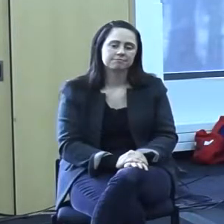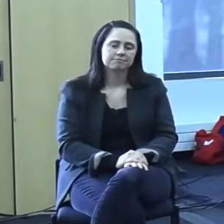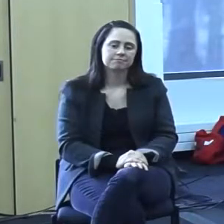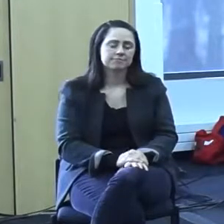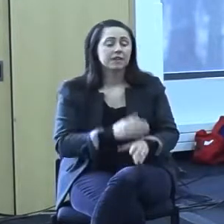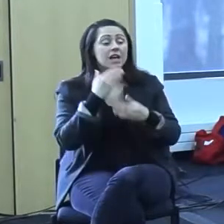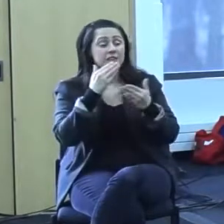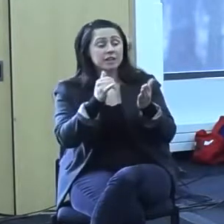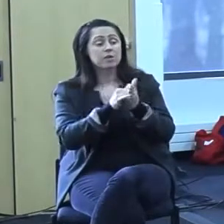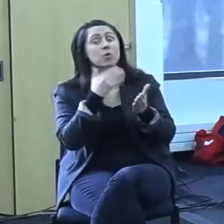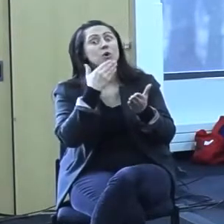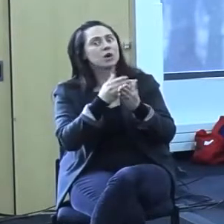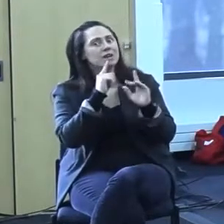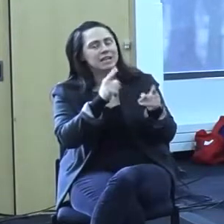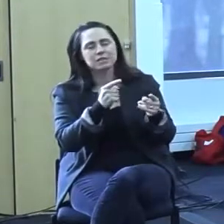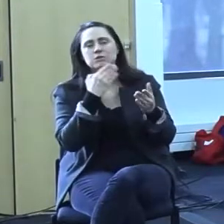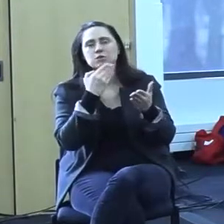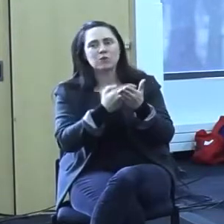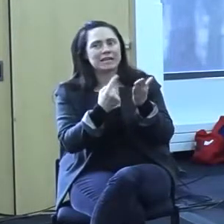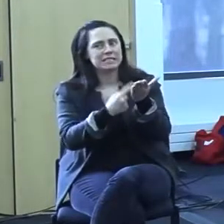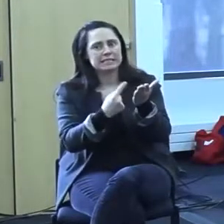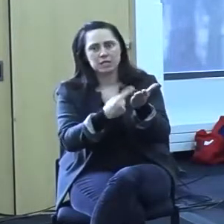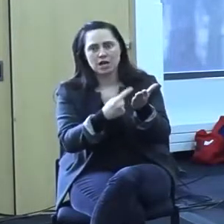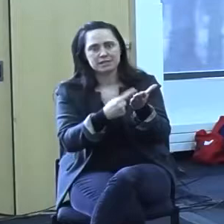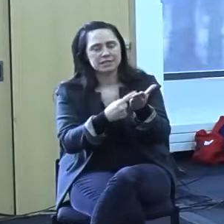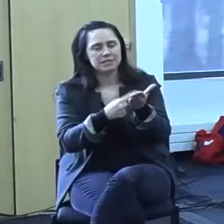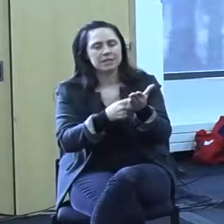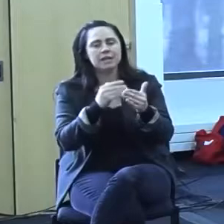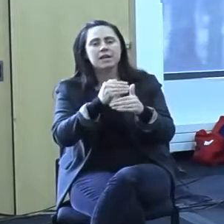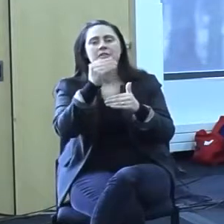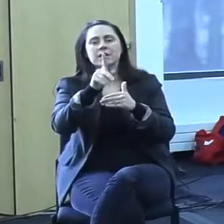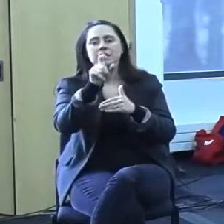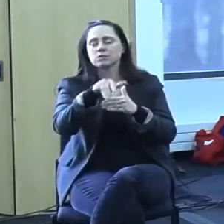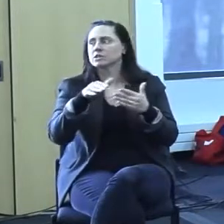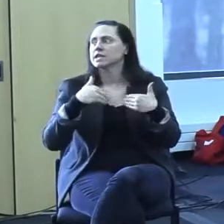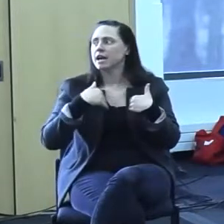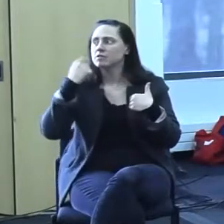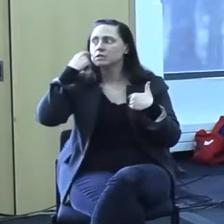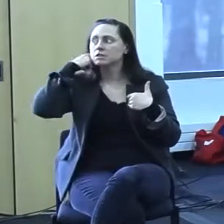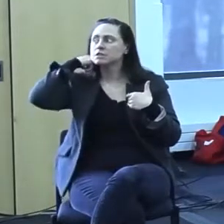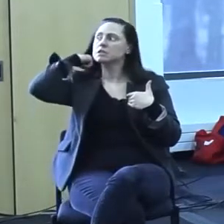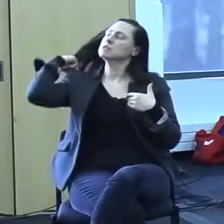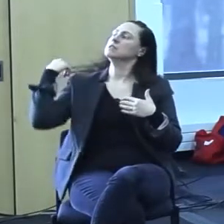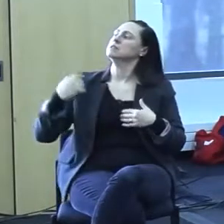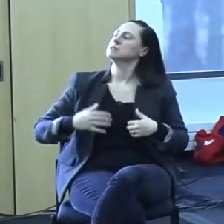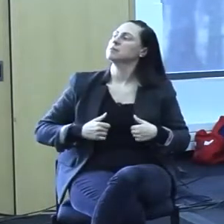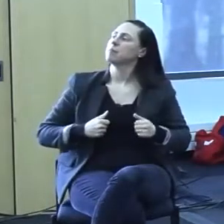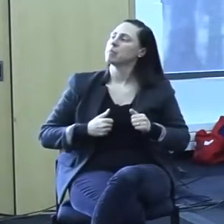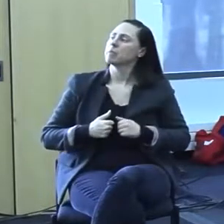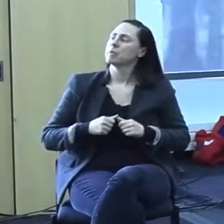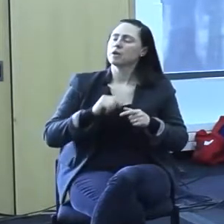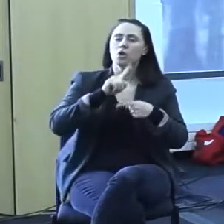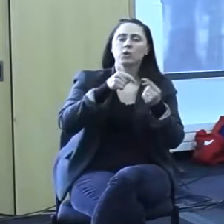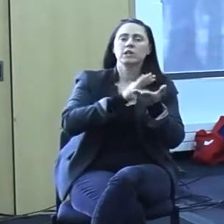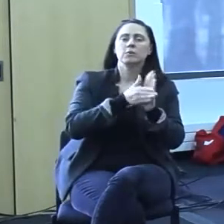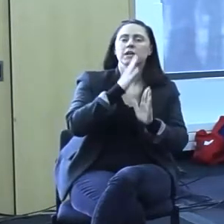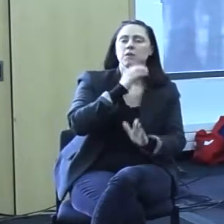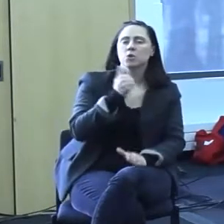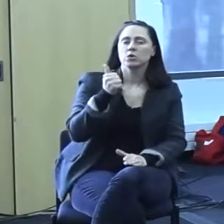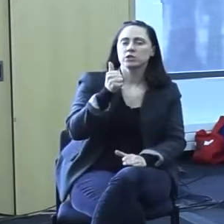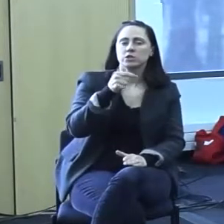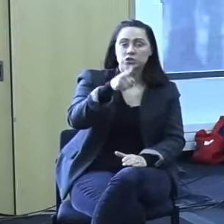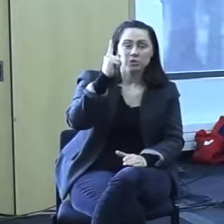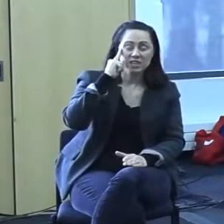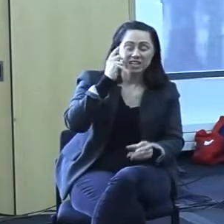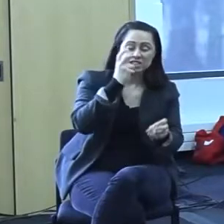Thank you. That was some great answers, some great discussion. The next question we have is, as you are getting older, do you